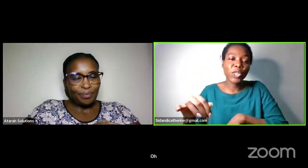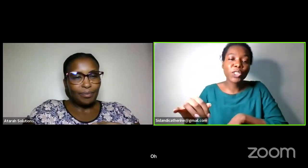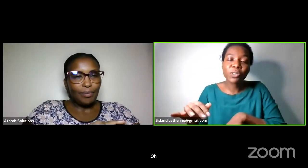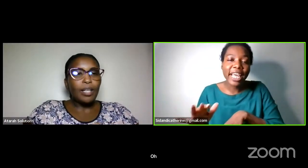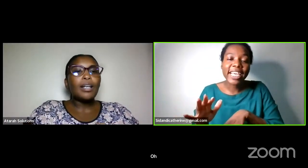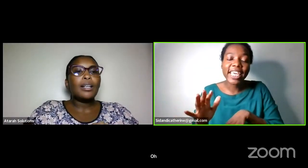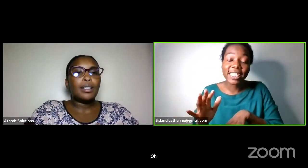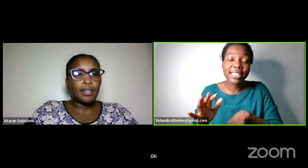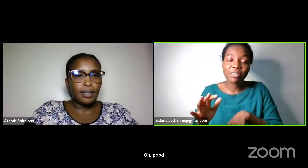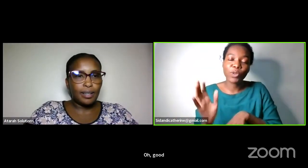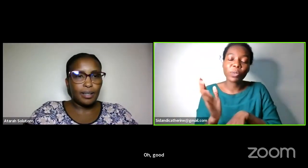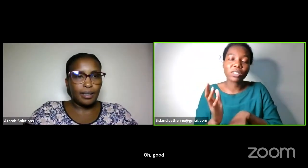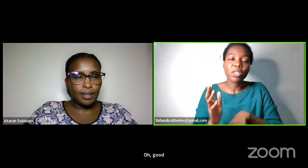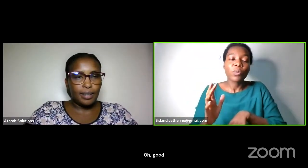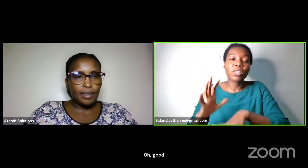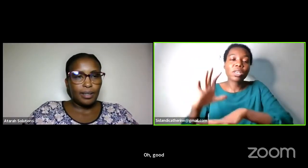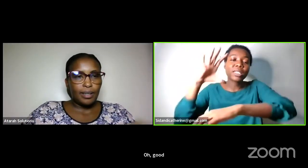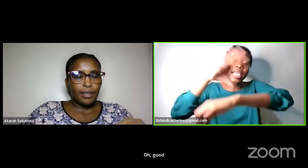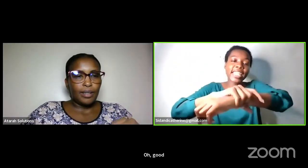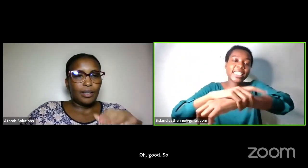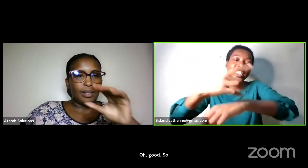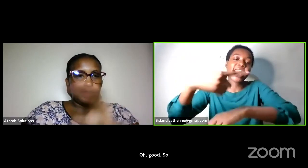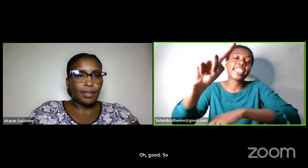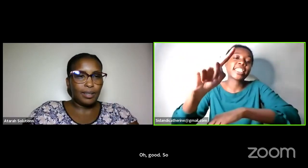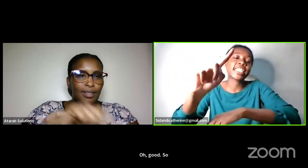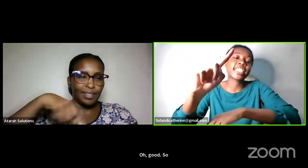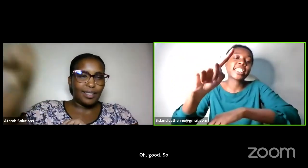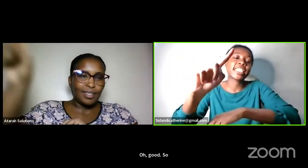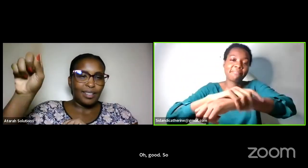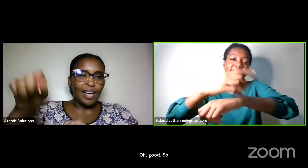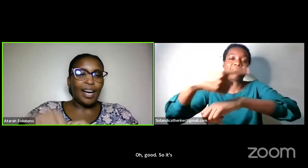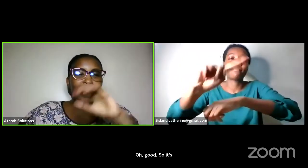words. We don't use like it, we omit it. We just get right.